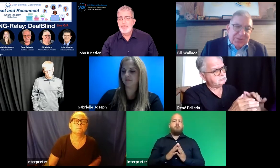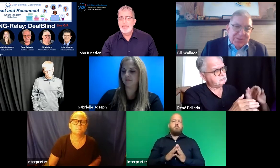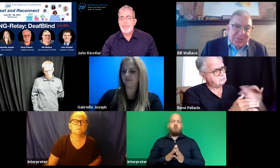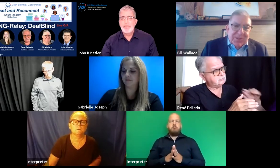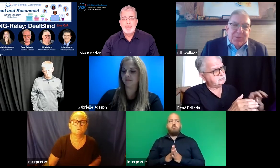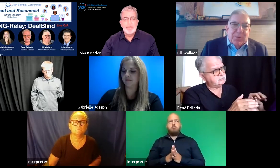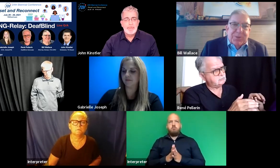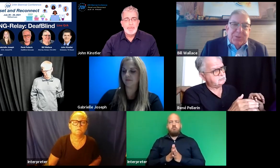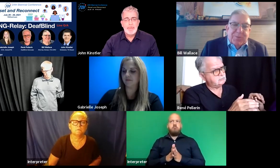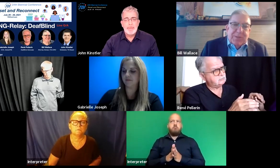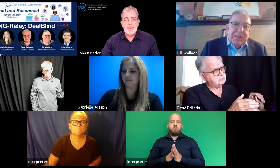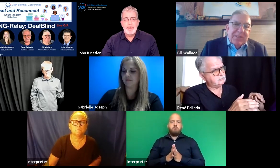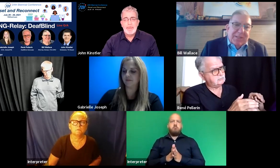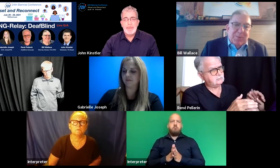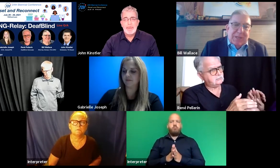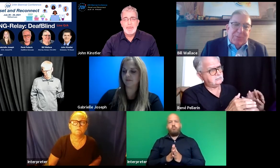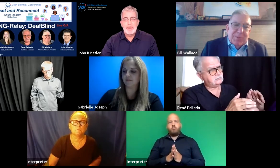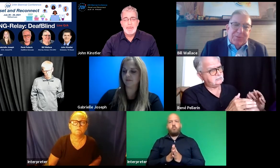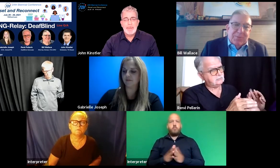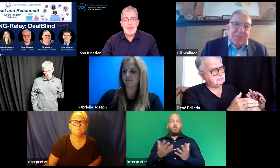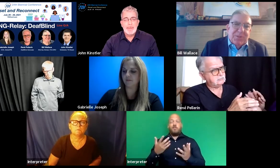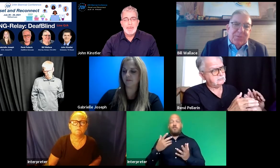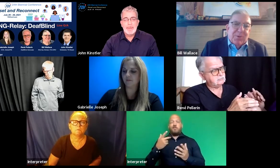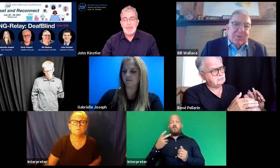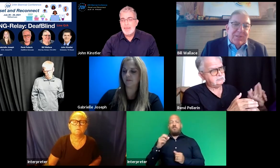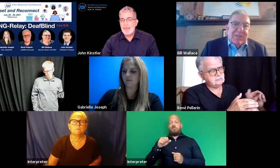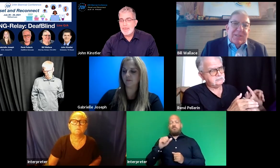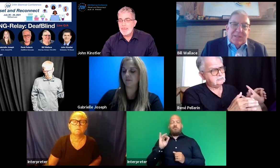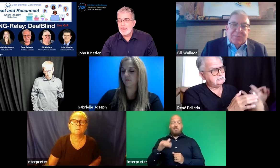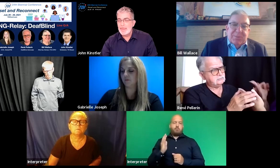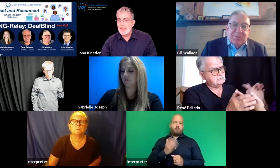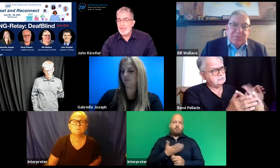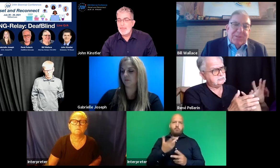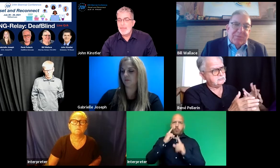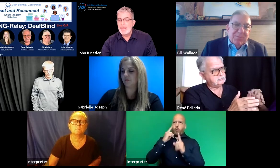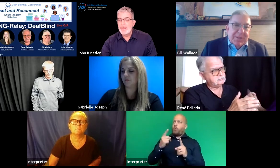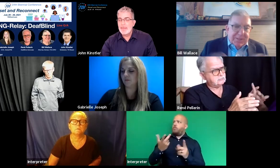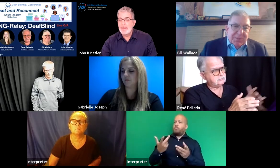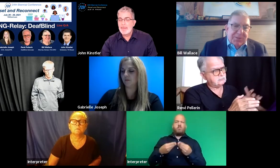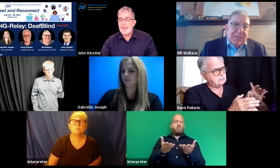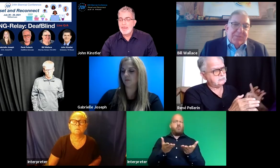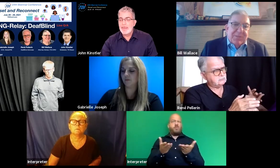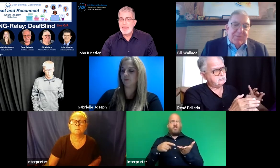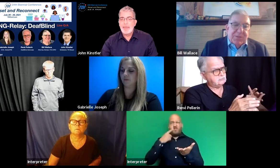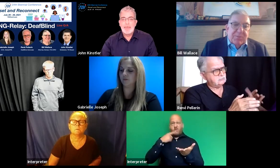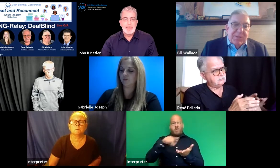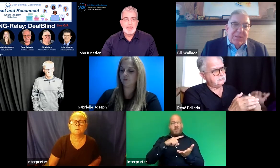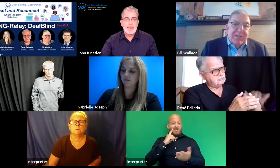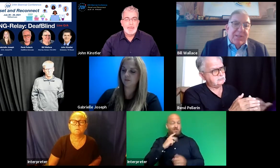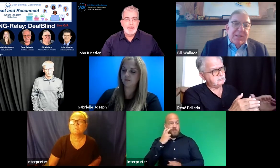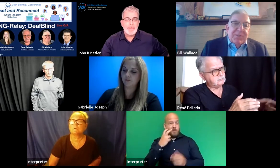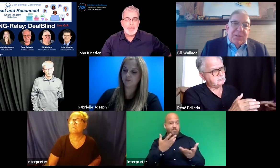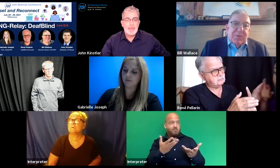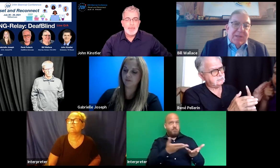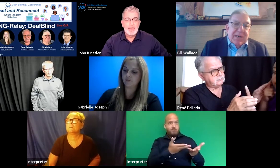mean, certainly our goal is to provide equitable services for people who are deaf and blind, as well as deaf and vision